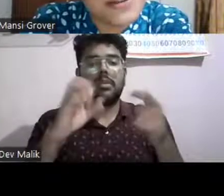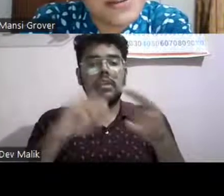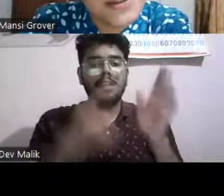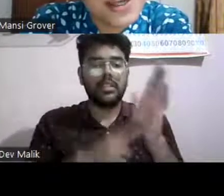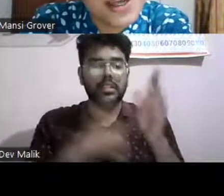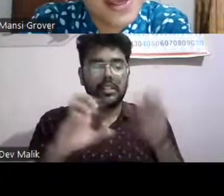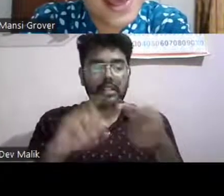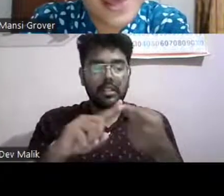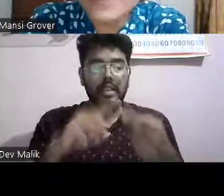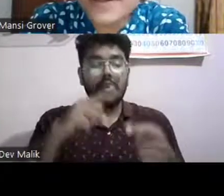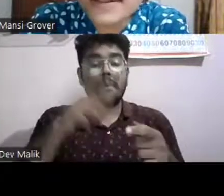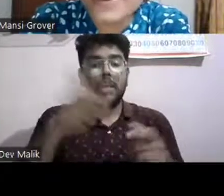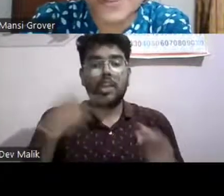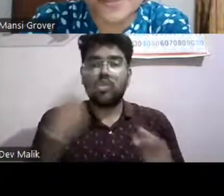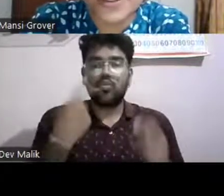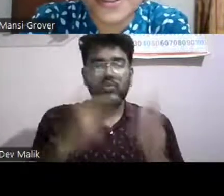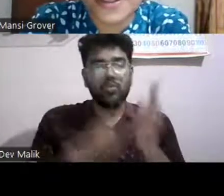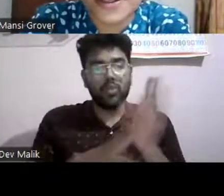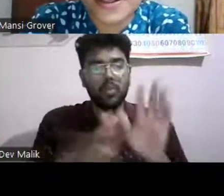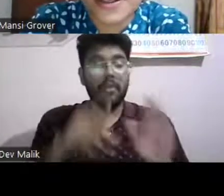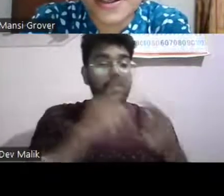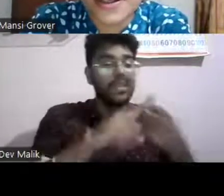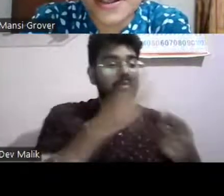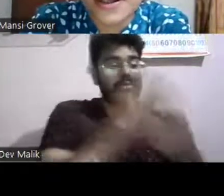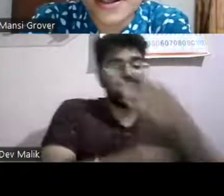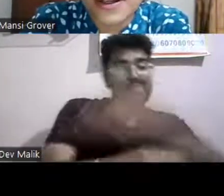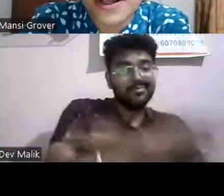person and a disabled person.